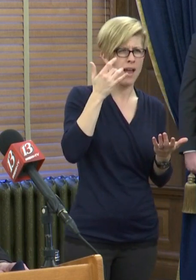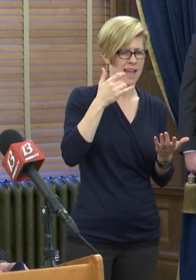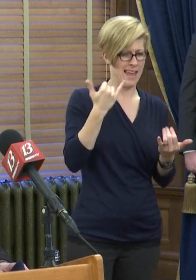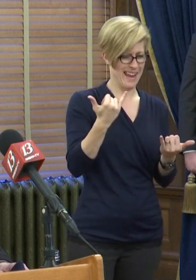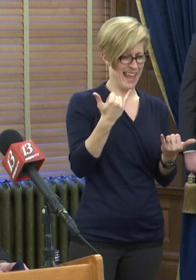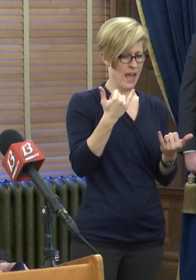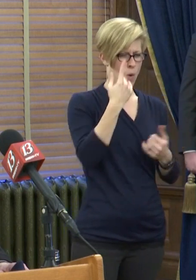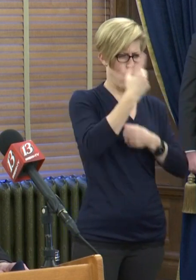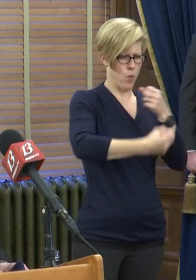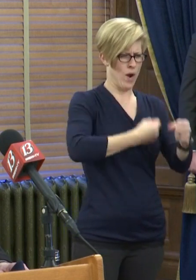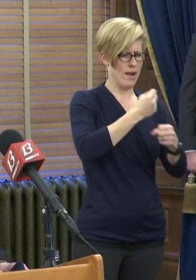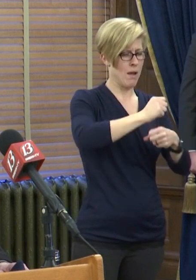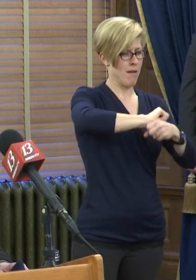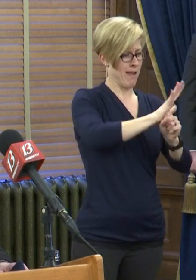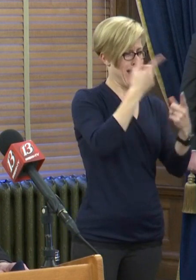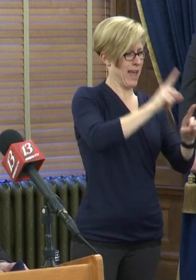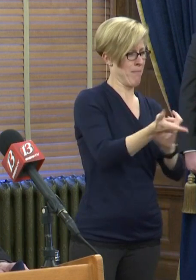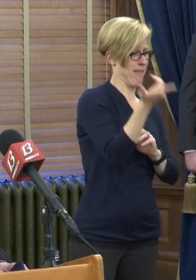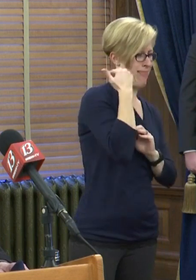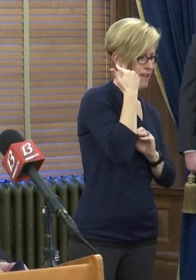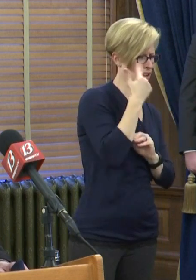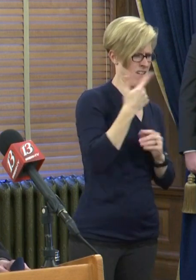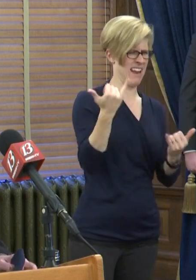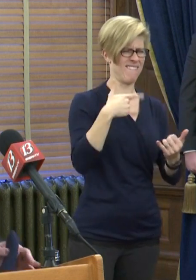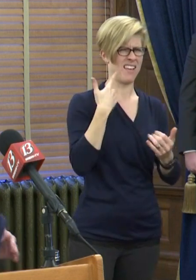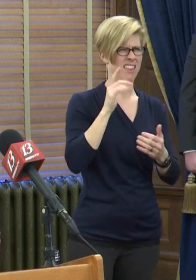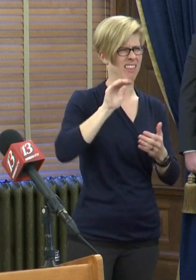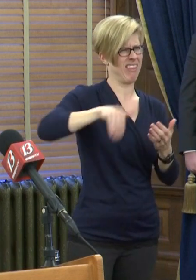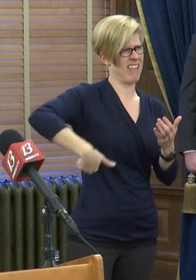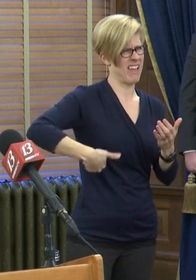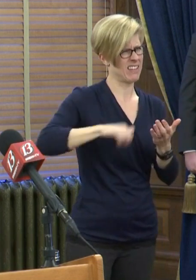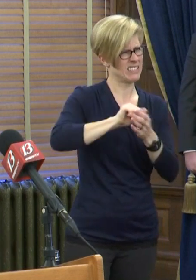sent now? Have there been previous requests?